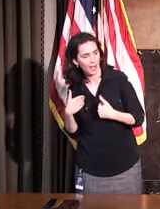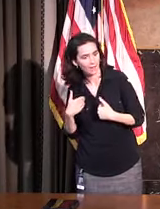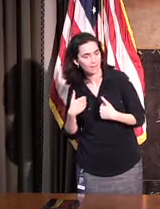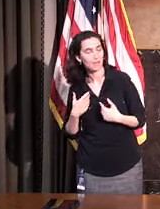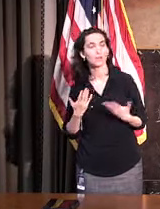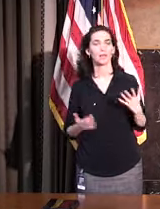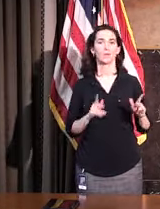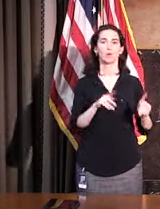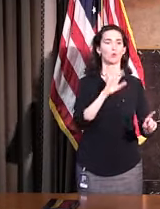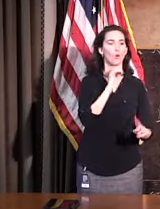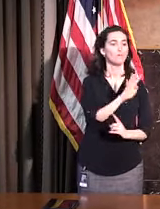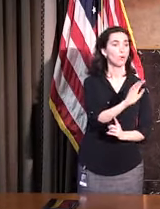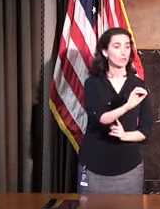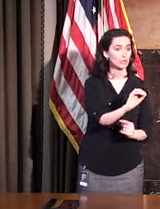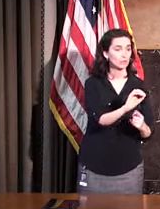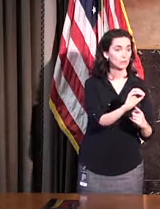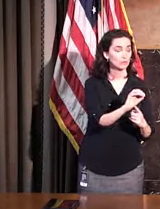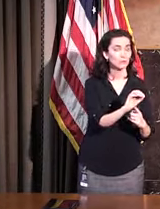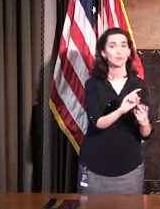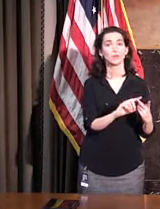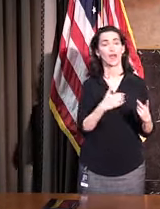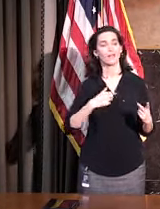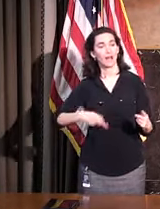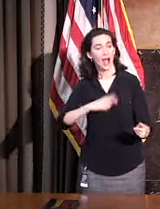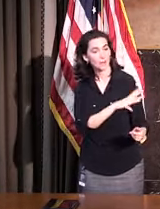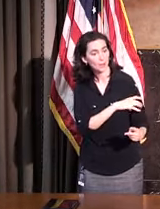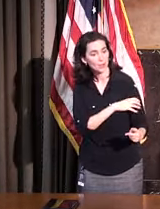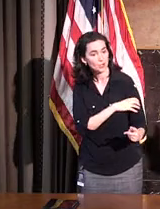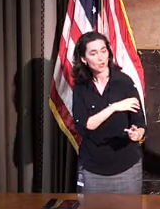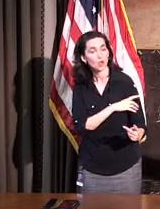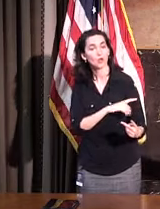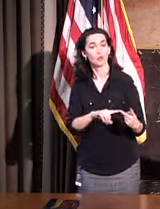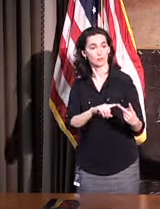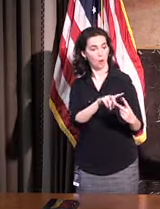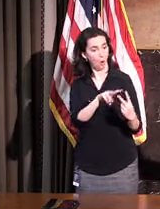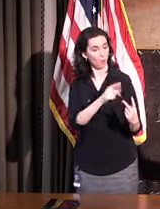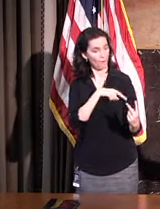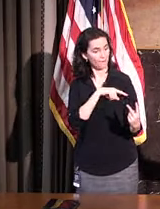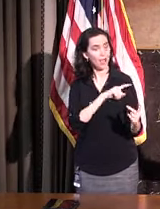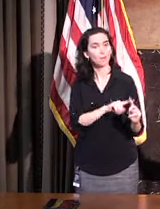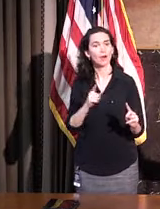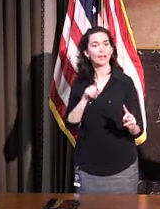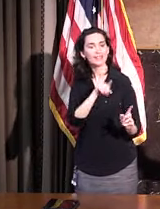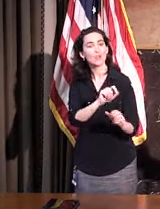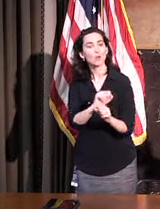say they're 40 years old and they've got hypertension, but if they're a school teacher, they already got vaccinated.